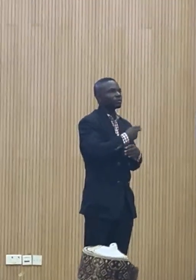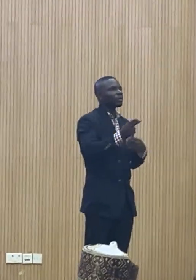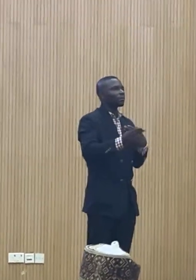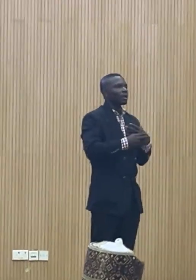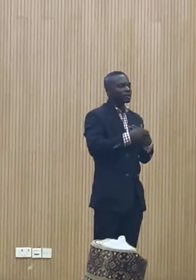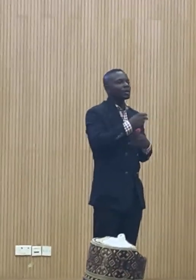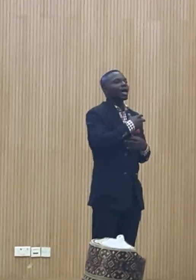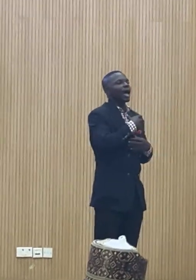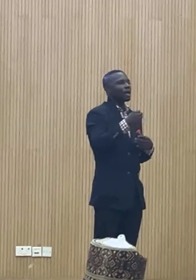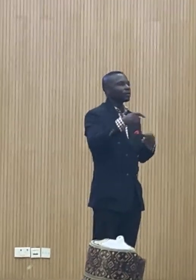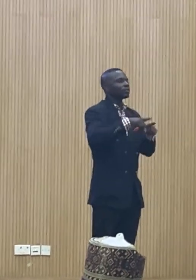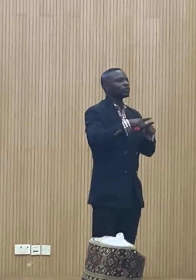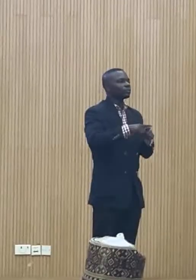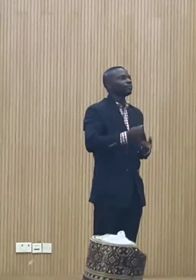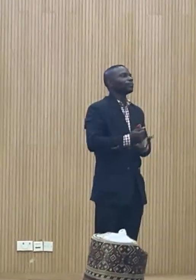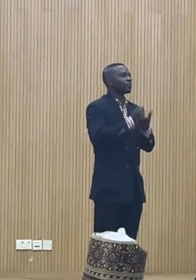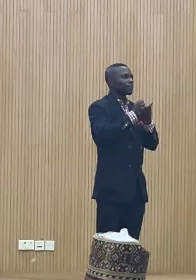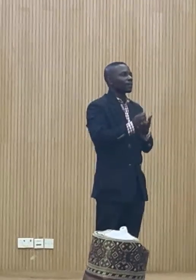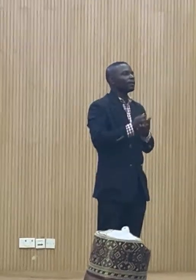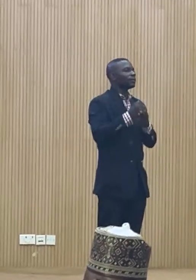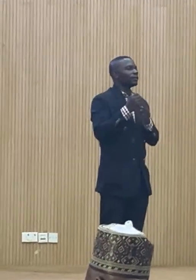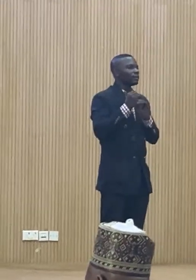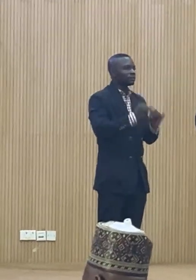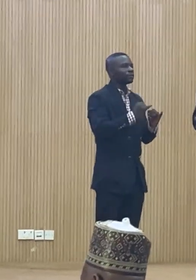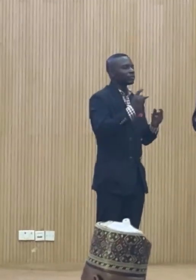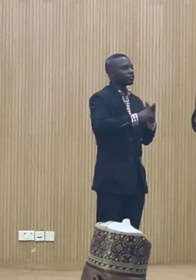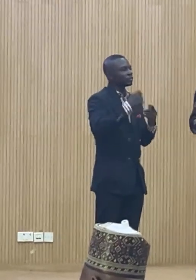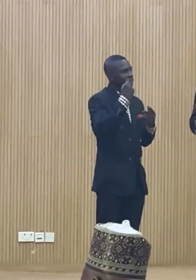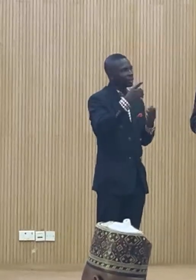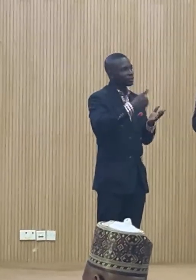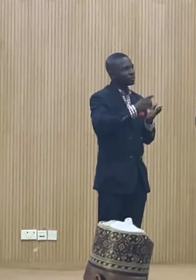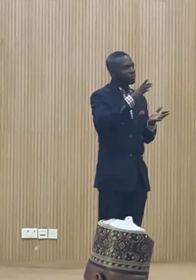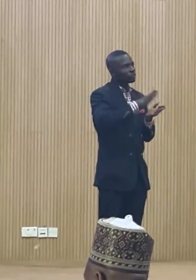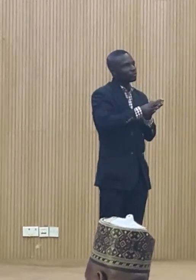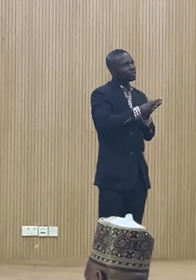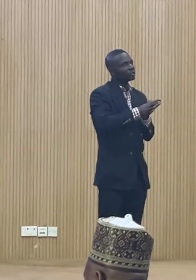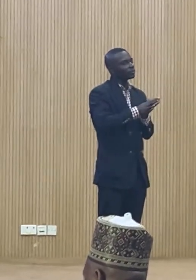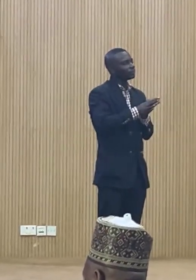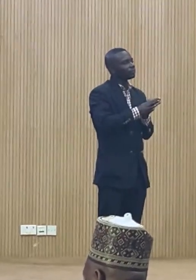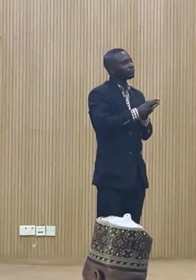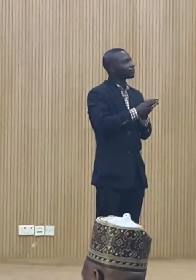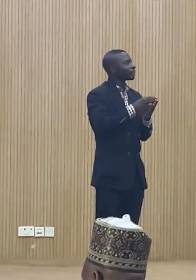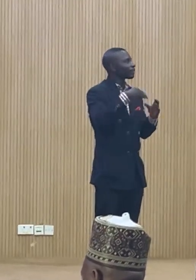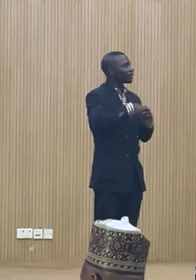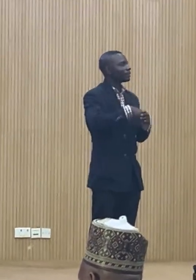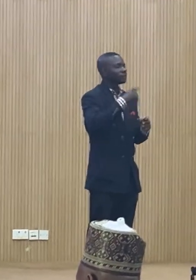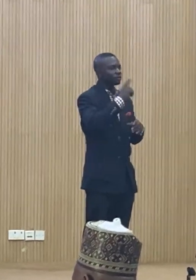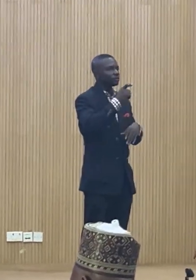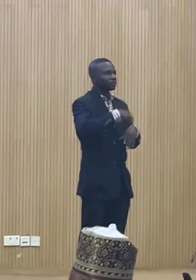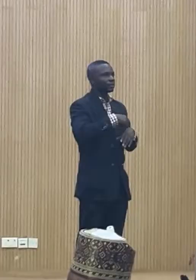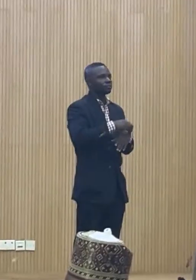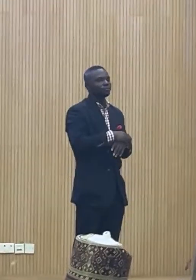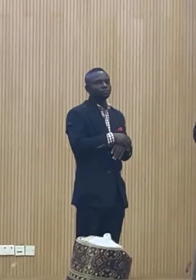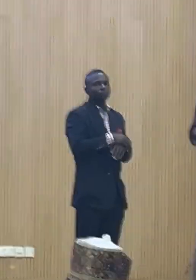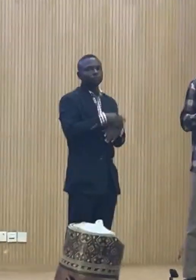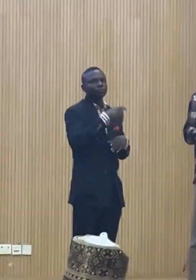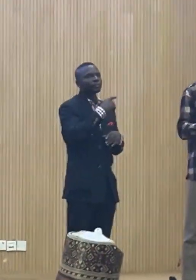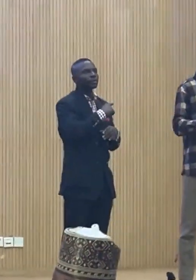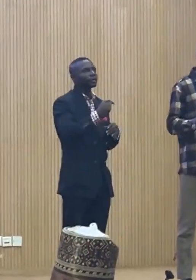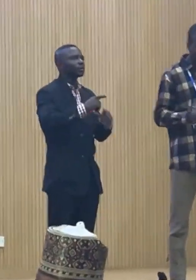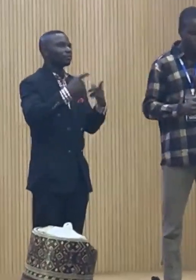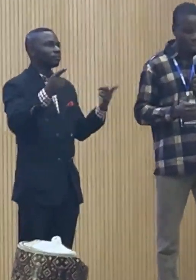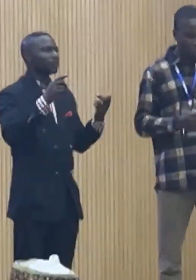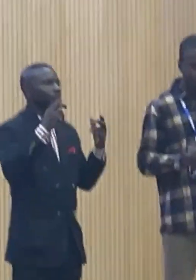banks, and also helps individuals to understand documents in real time. Now, the